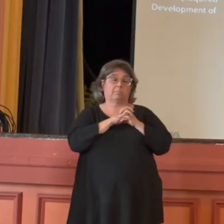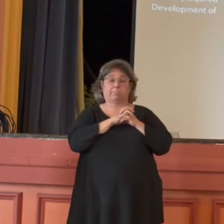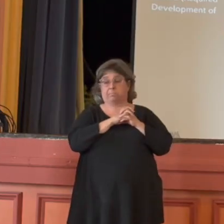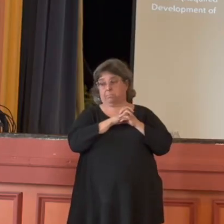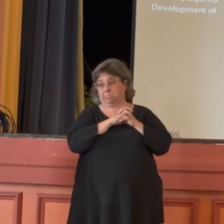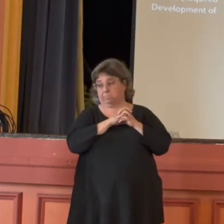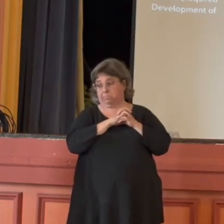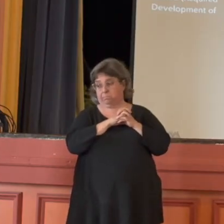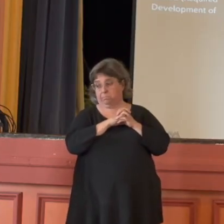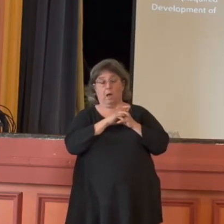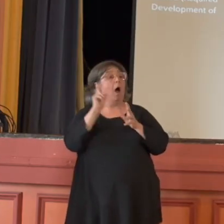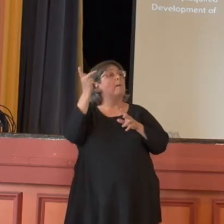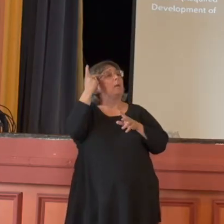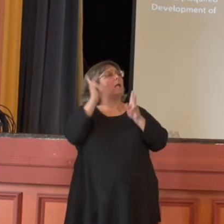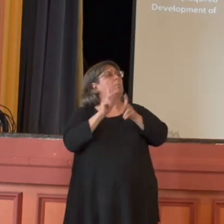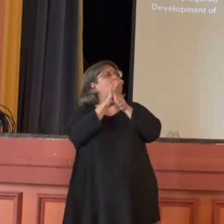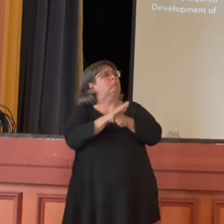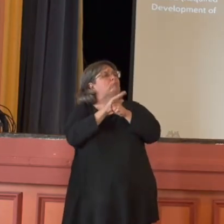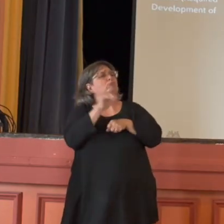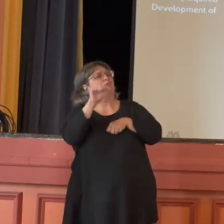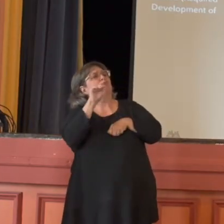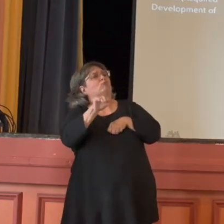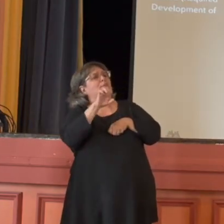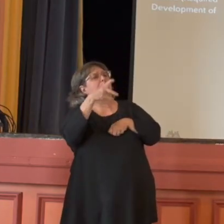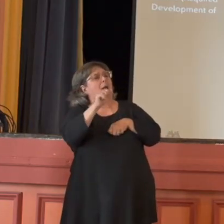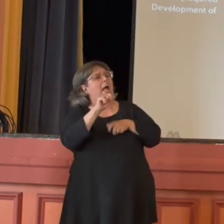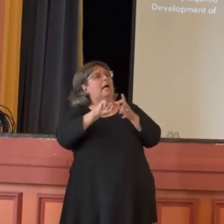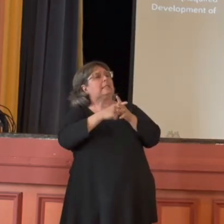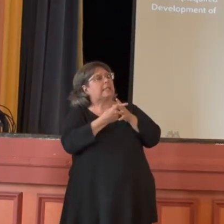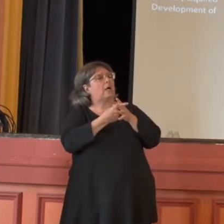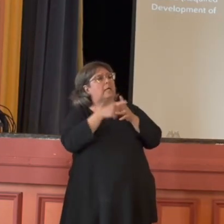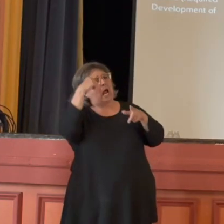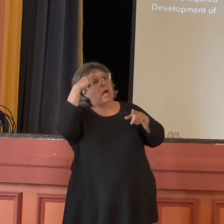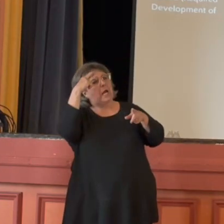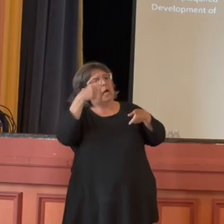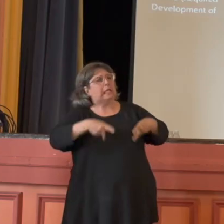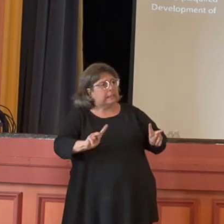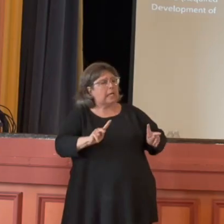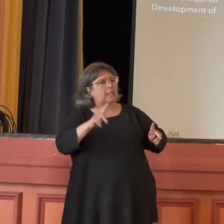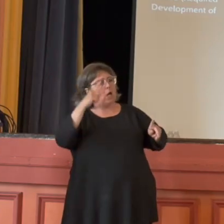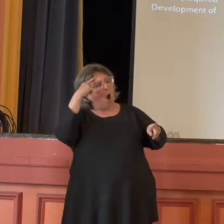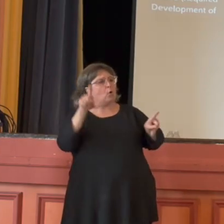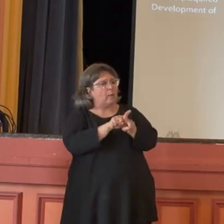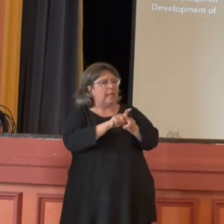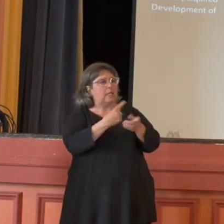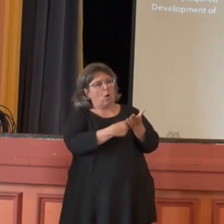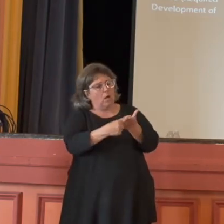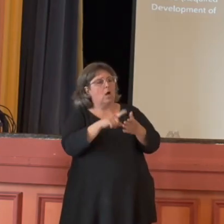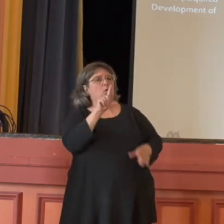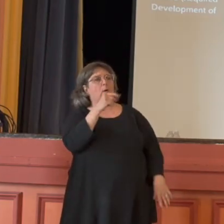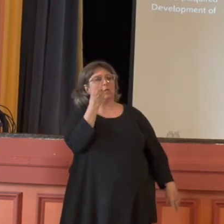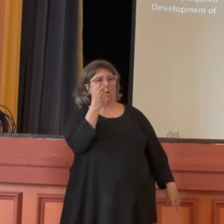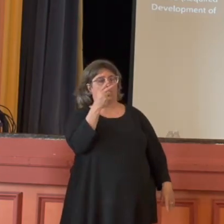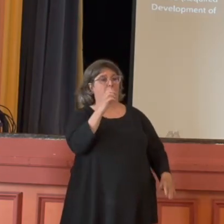under pressure from political entities, the US EPA started a consent decree negotiation. But then ultimately in 2012,